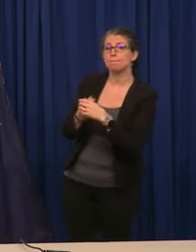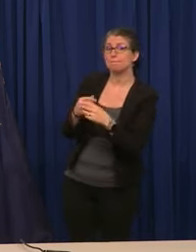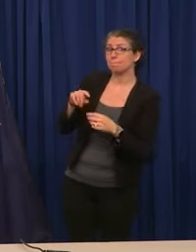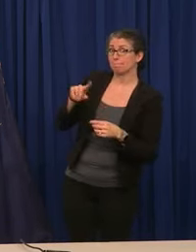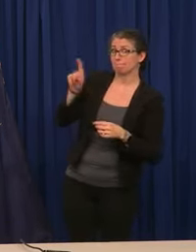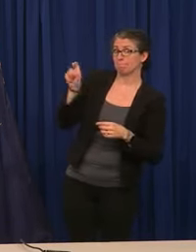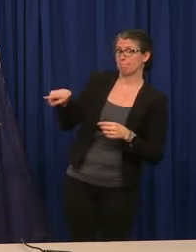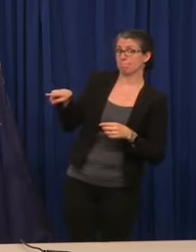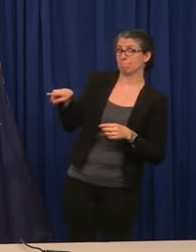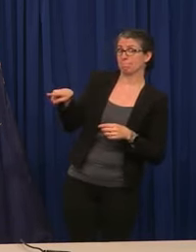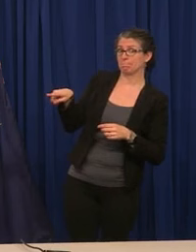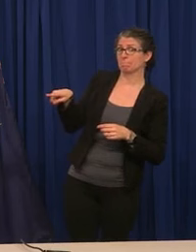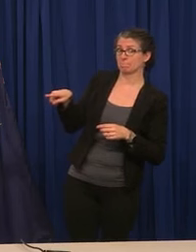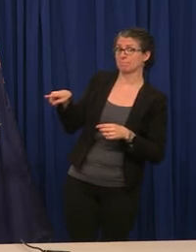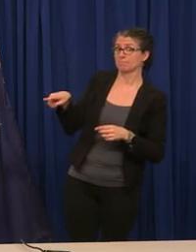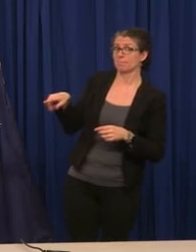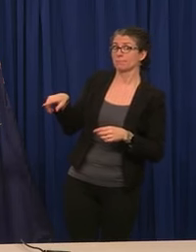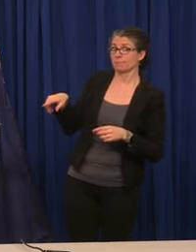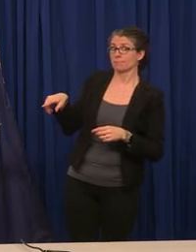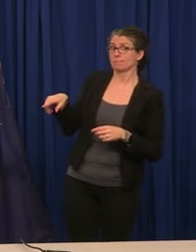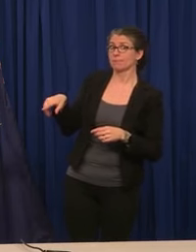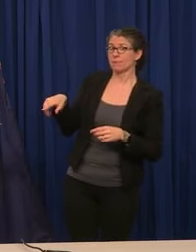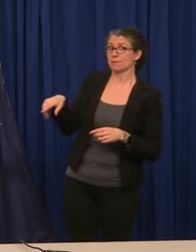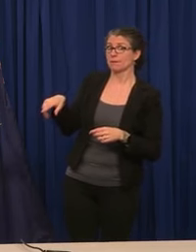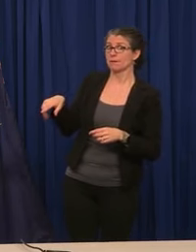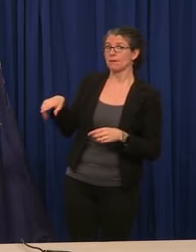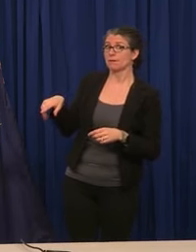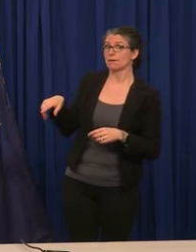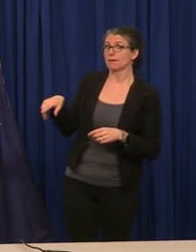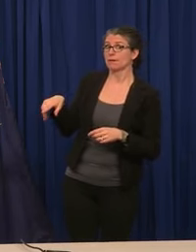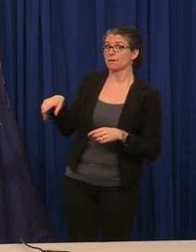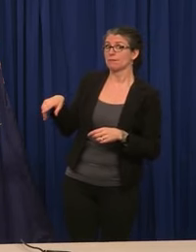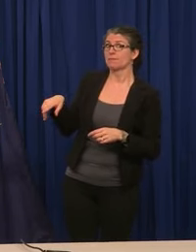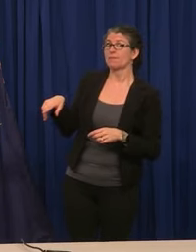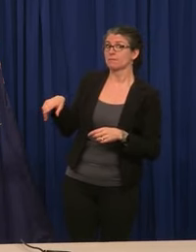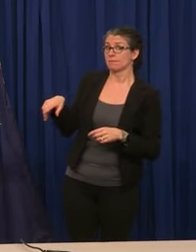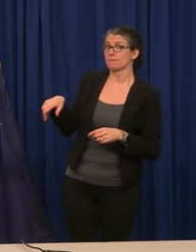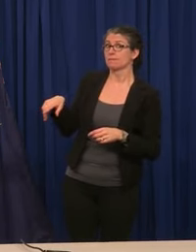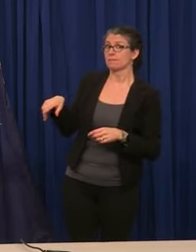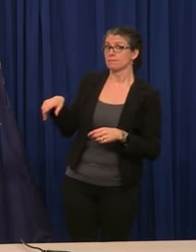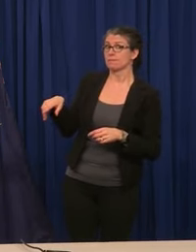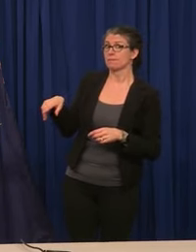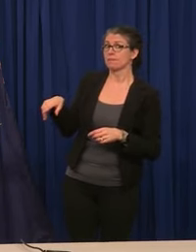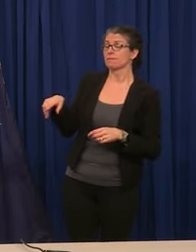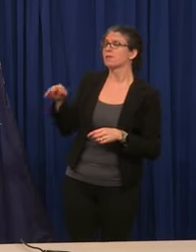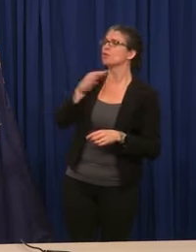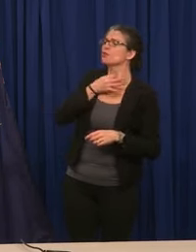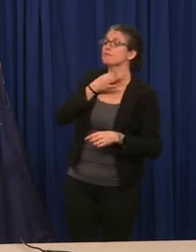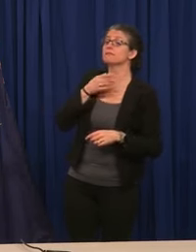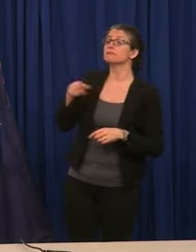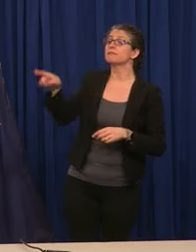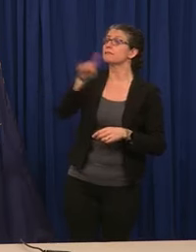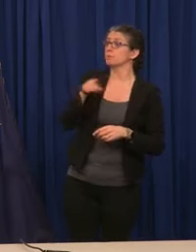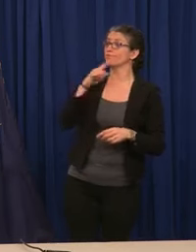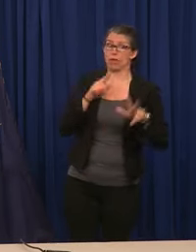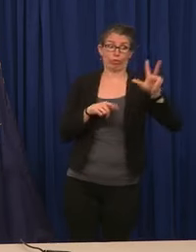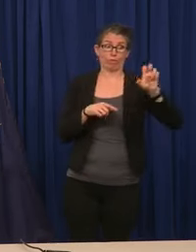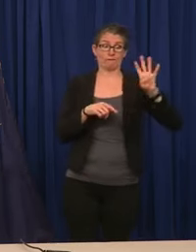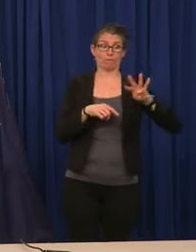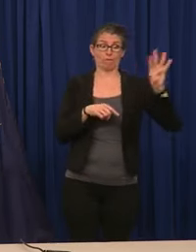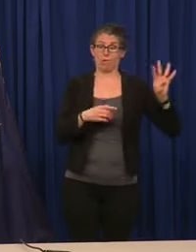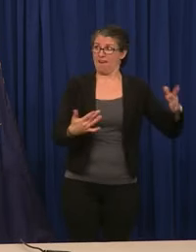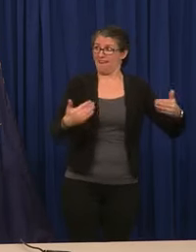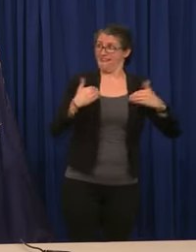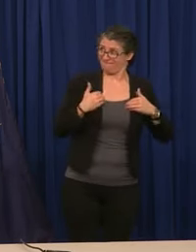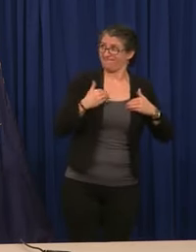and smell? I was reading that some doctors want those symptoms to be added to the list of screening tools. Do you think they should be? So